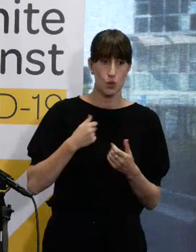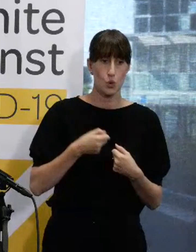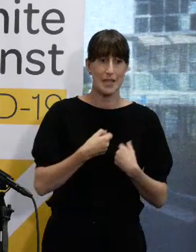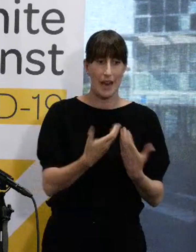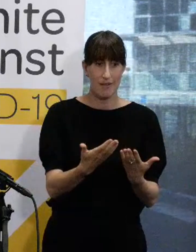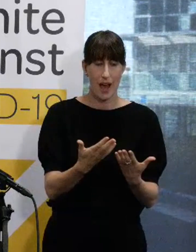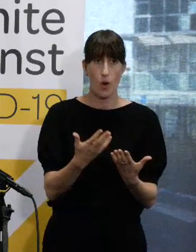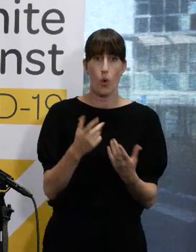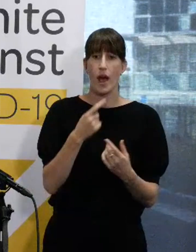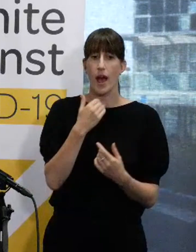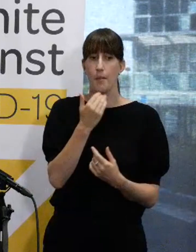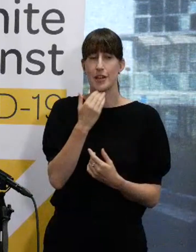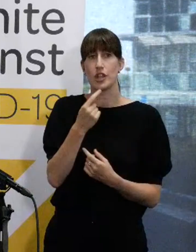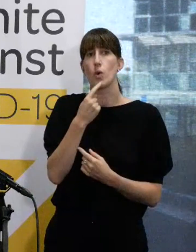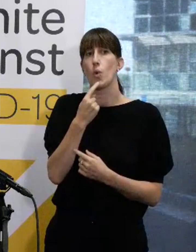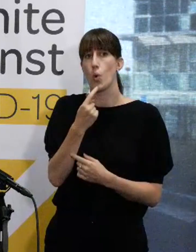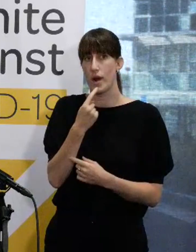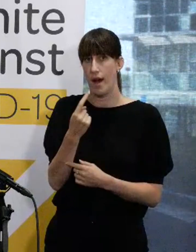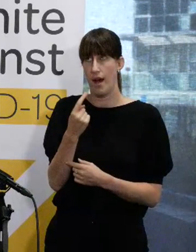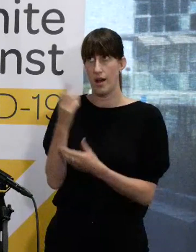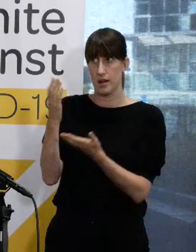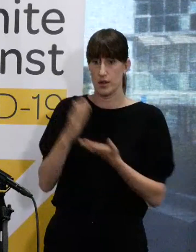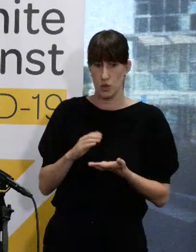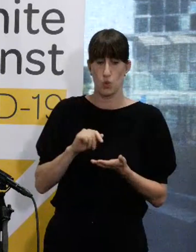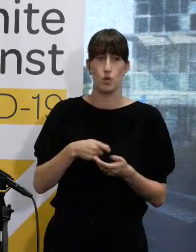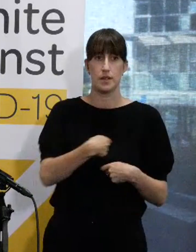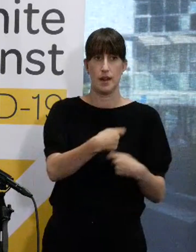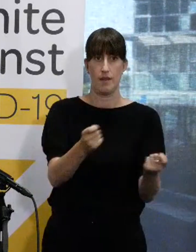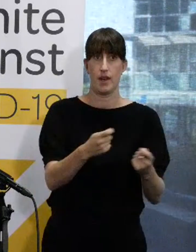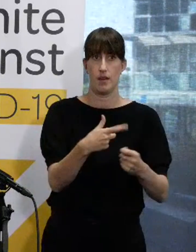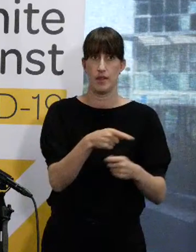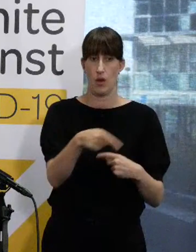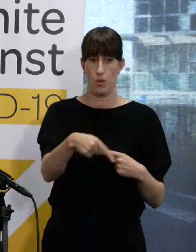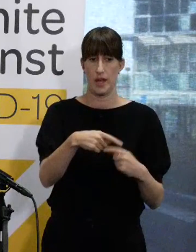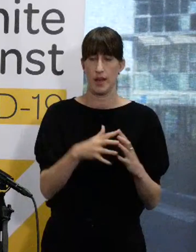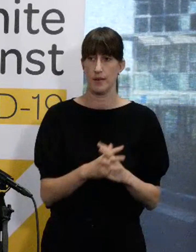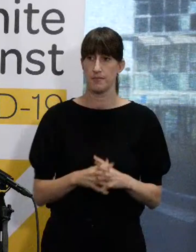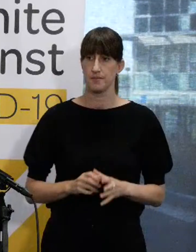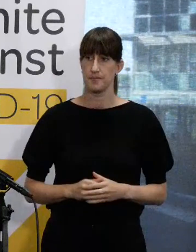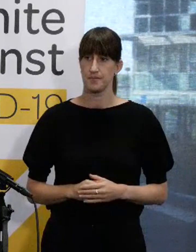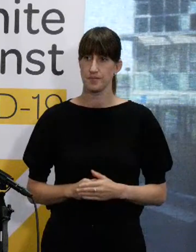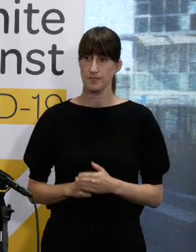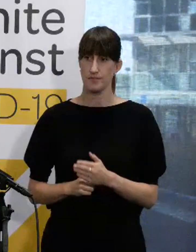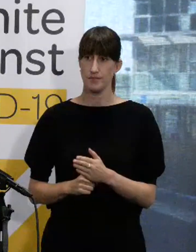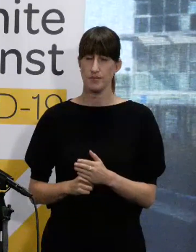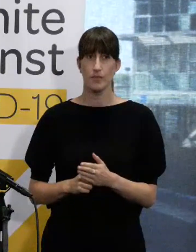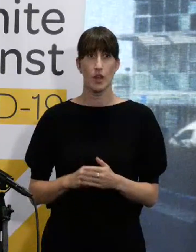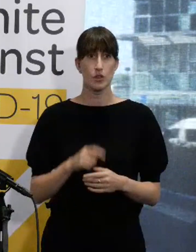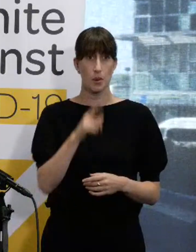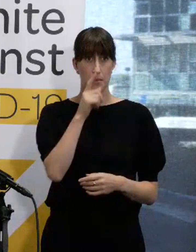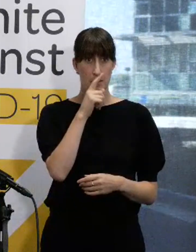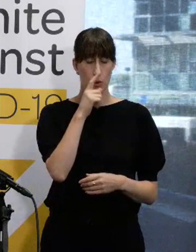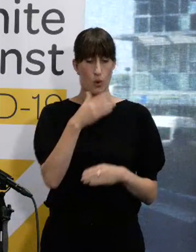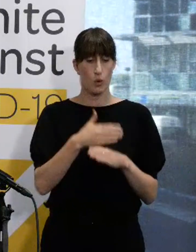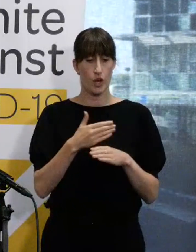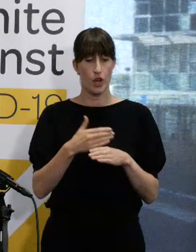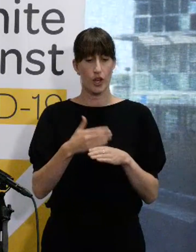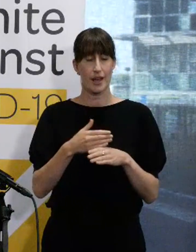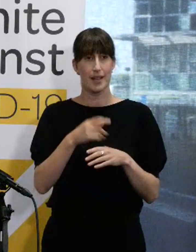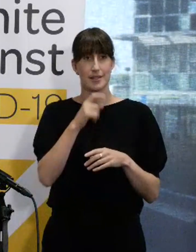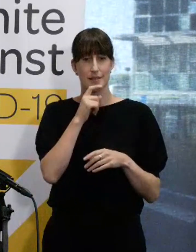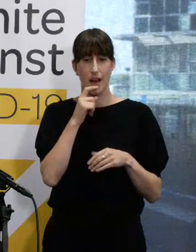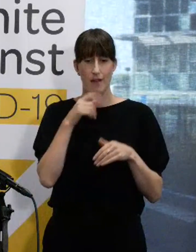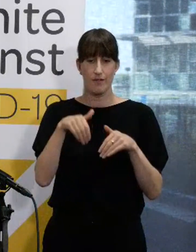that week. The plan was for people who are working on the front line who don't get vaccinated to be pulled off the front line